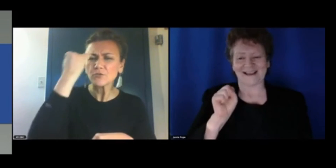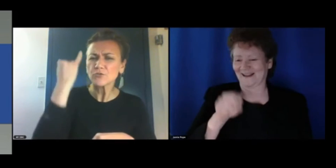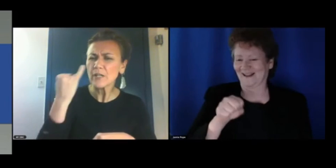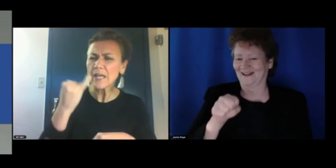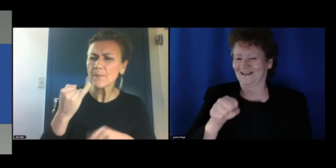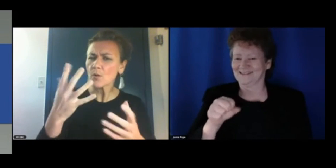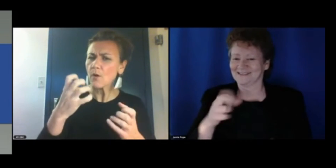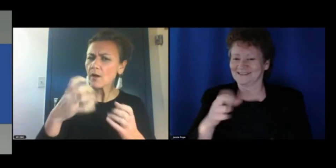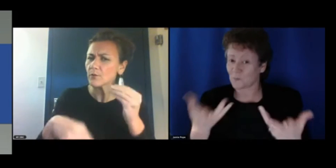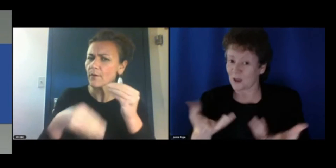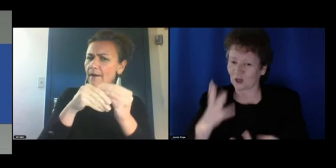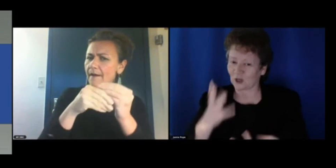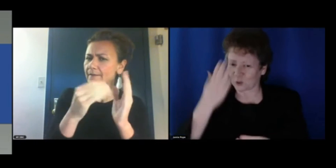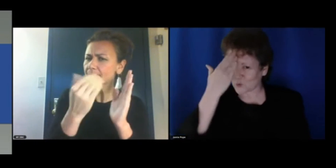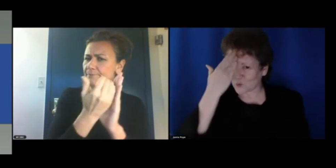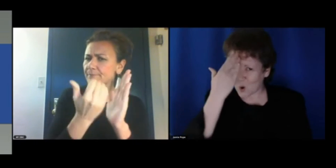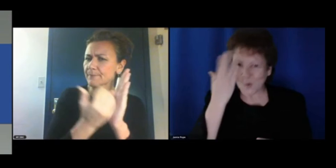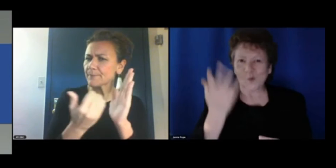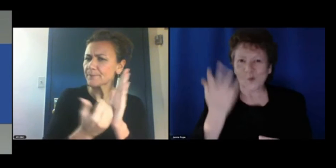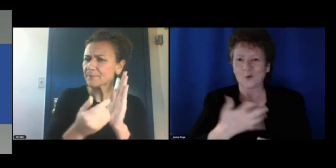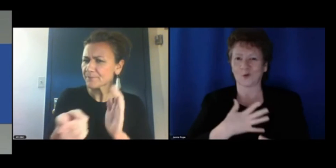for CEUs.